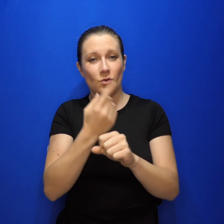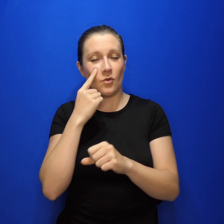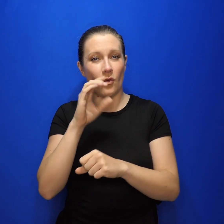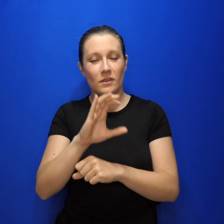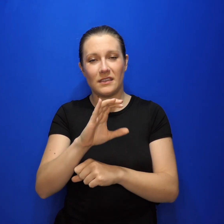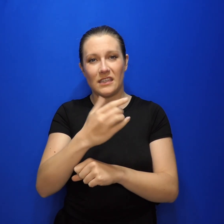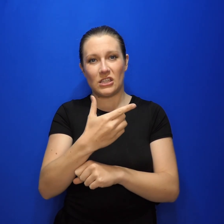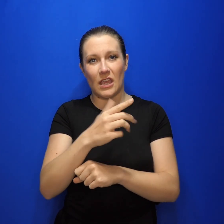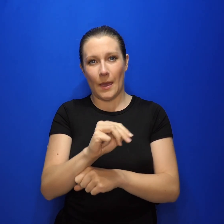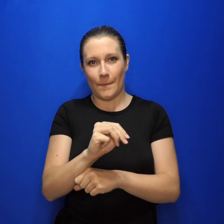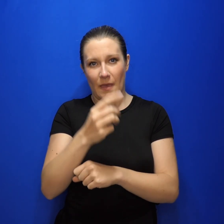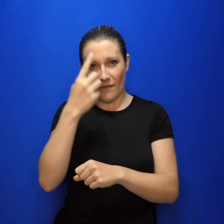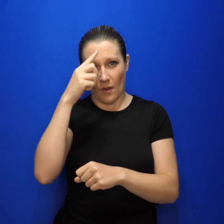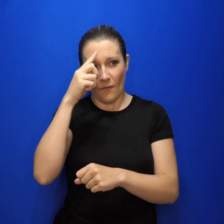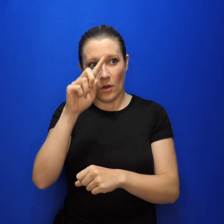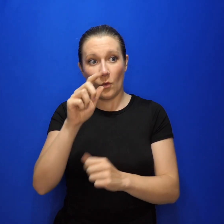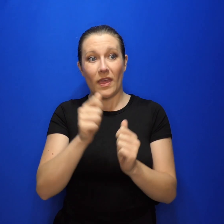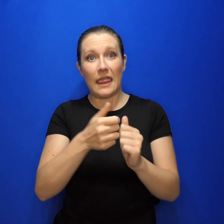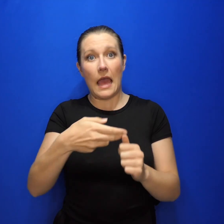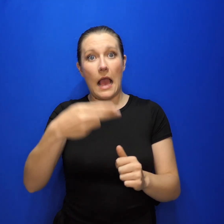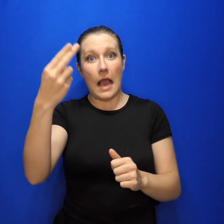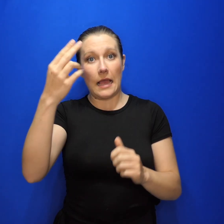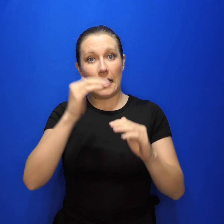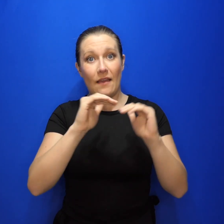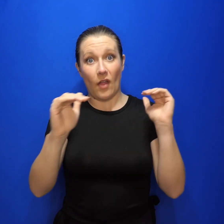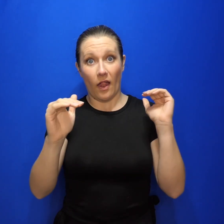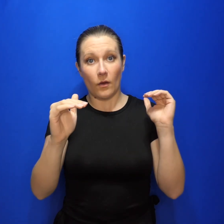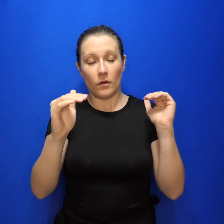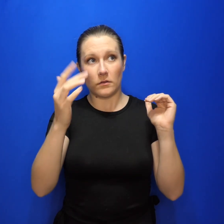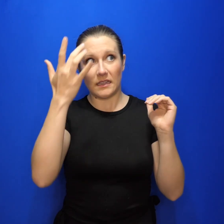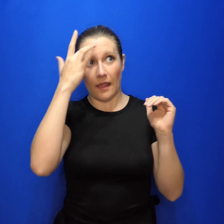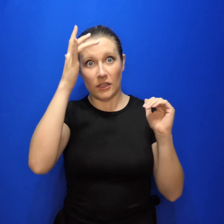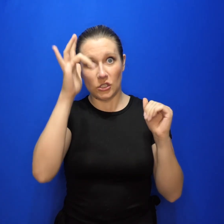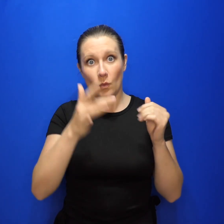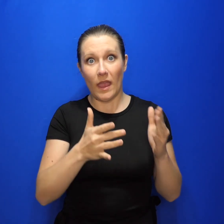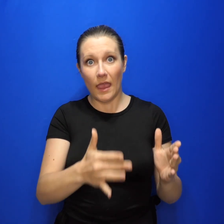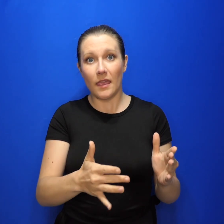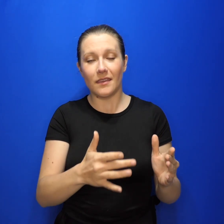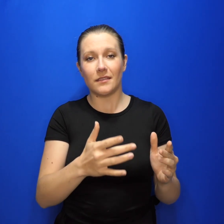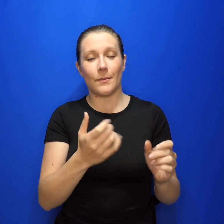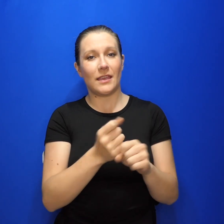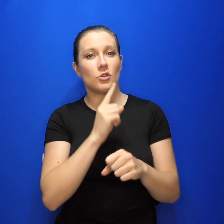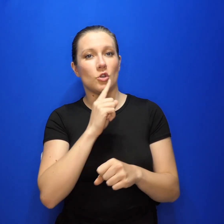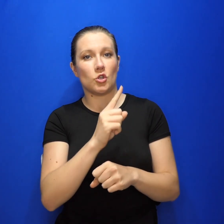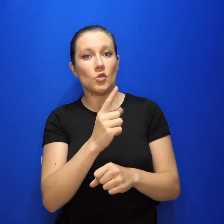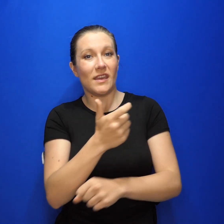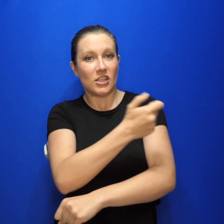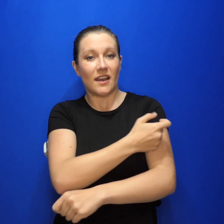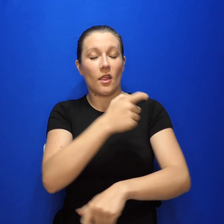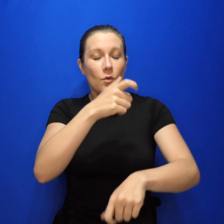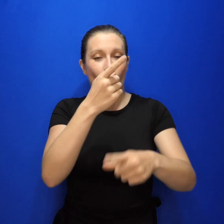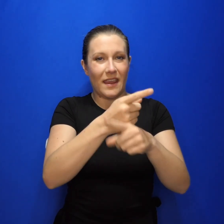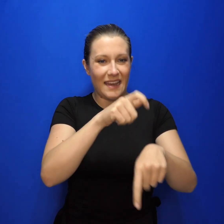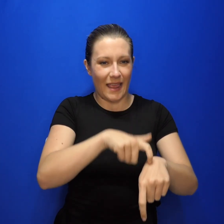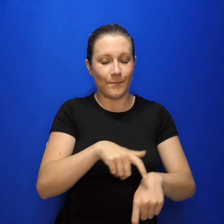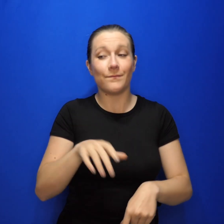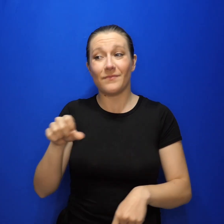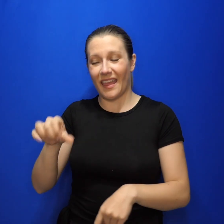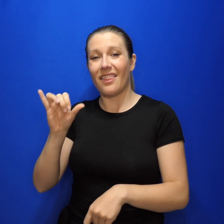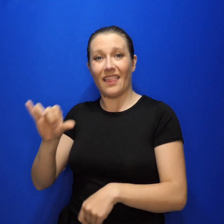in a high level way to learn how to put insulin in the right place. Right. That story is a collection